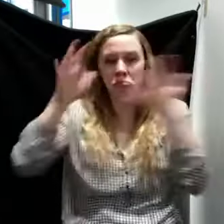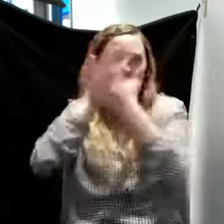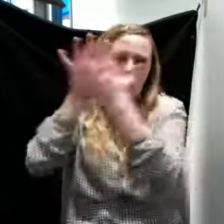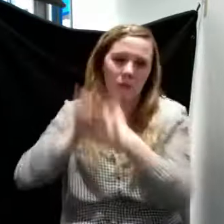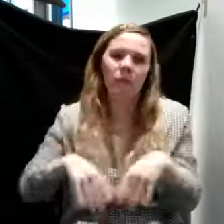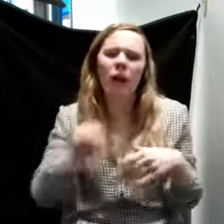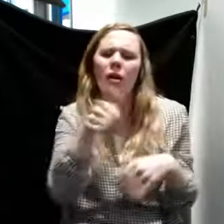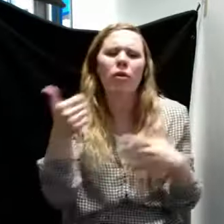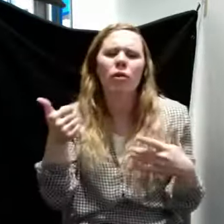saturated.